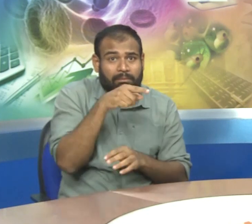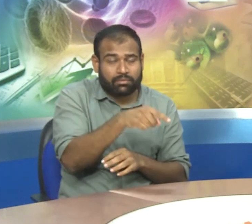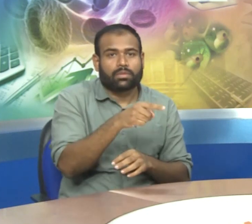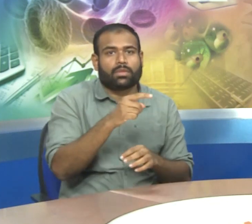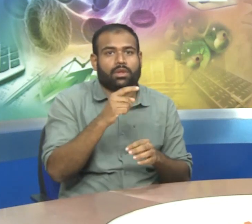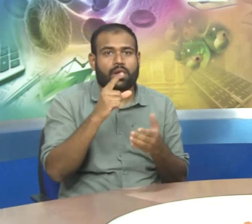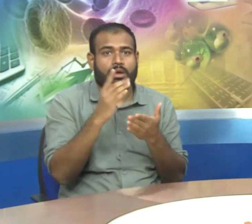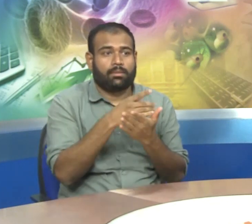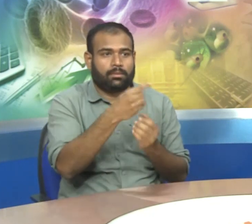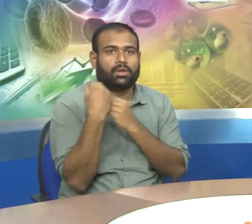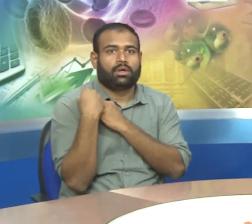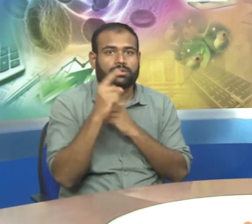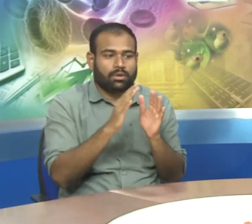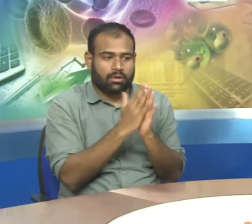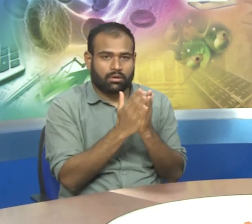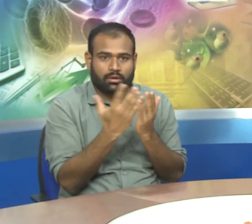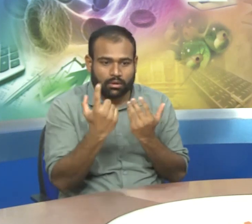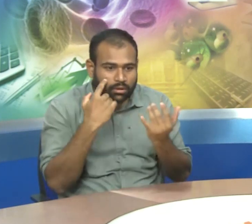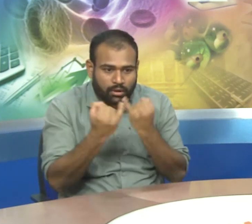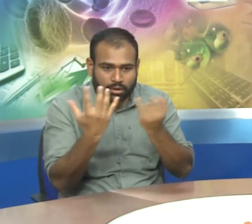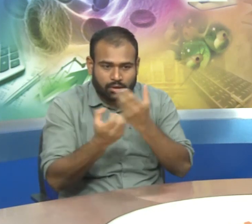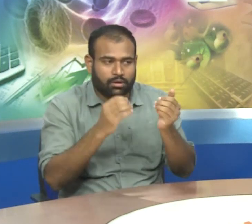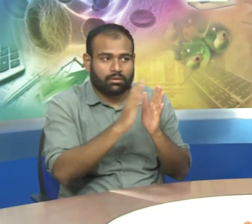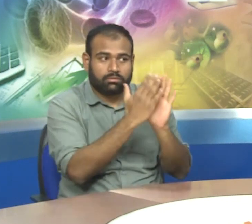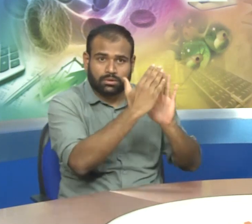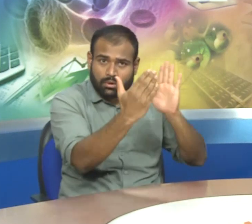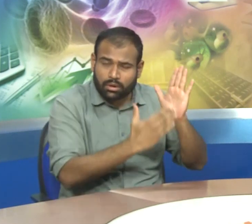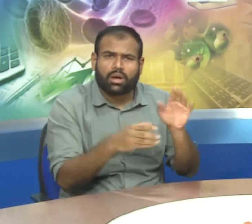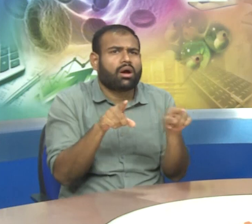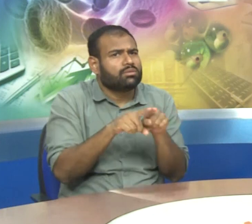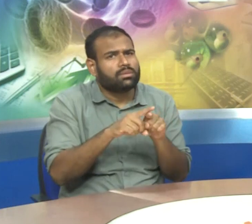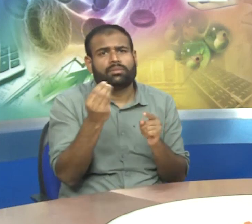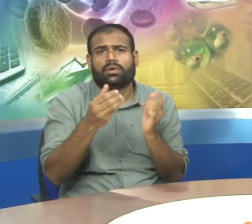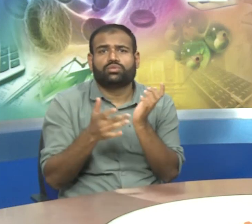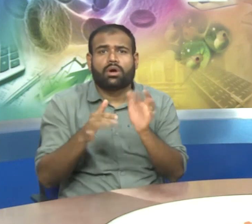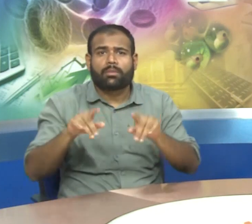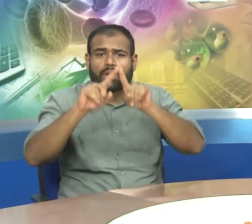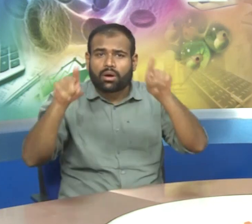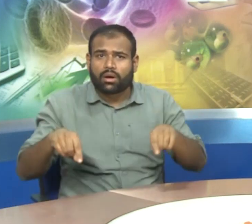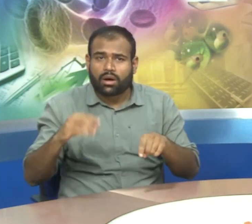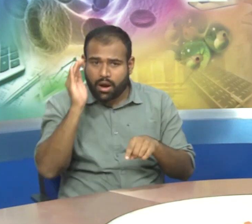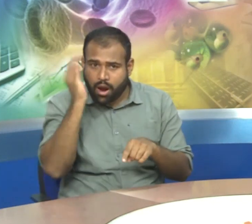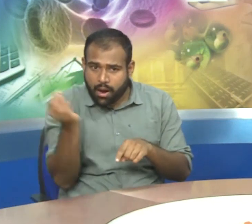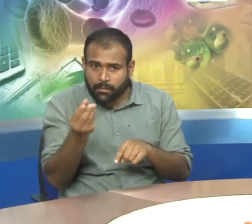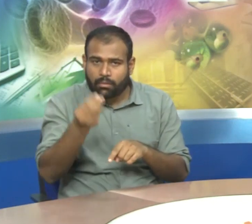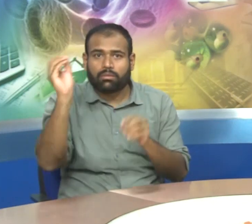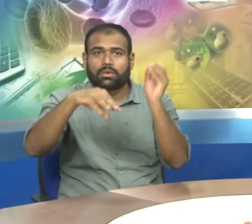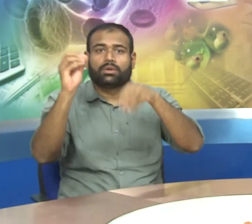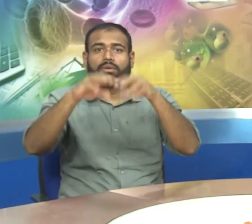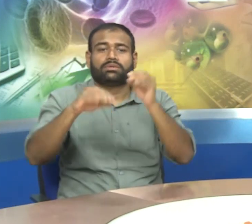This involves scanning the newly available document in print as well as non-print